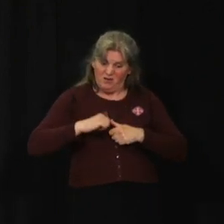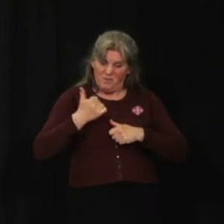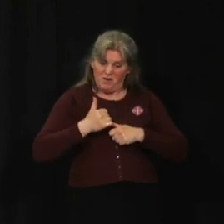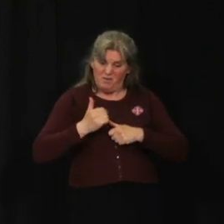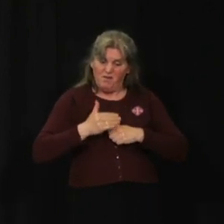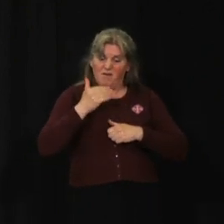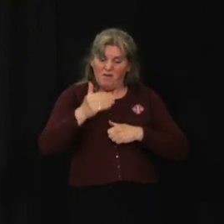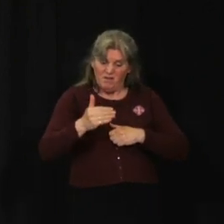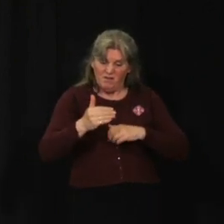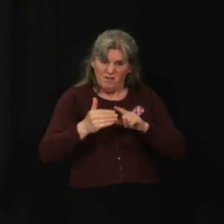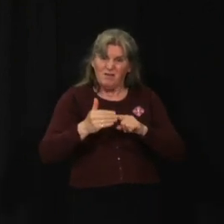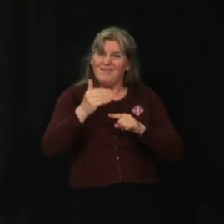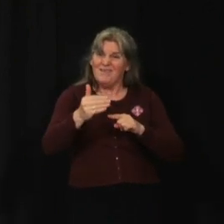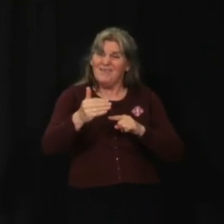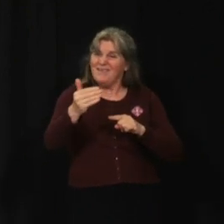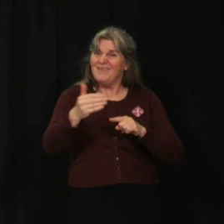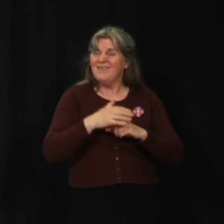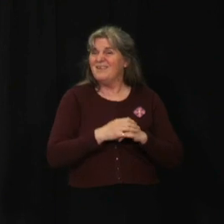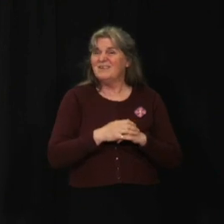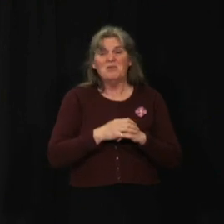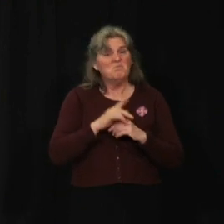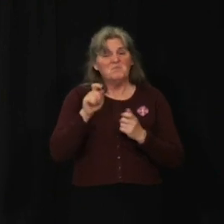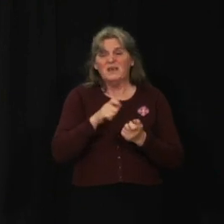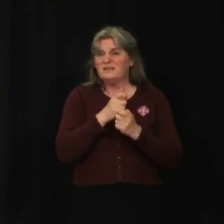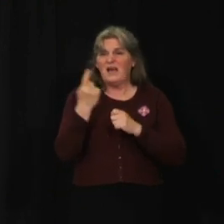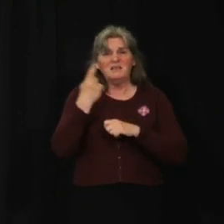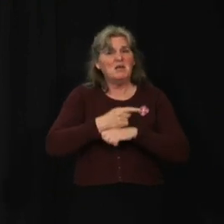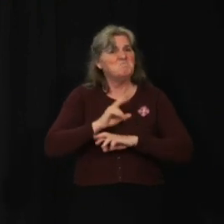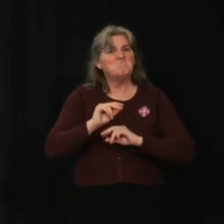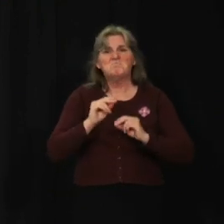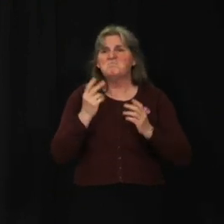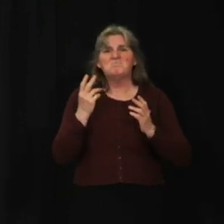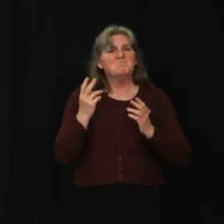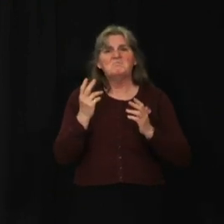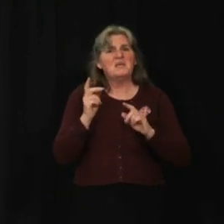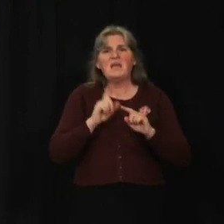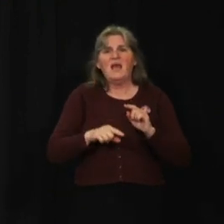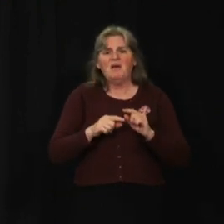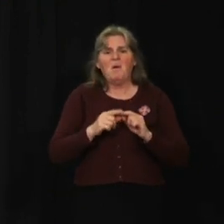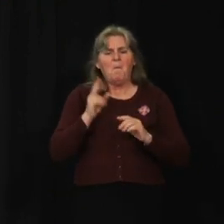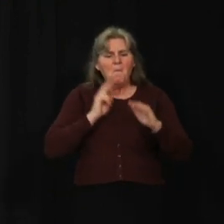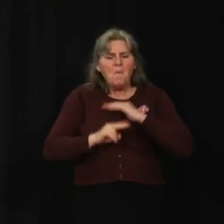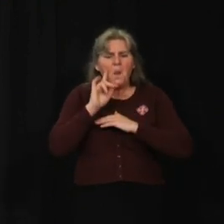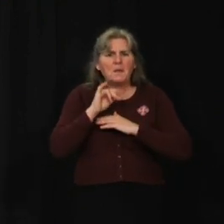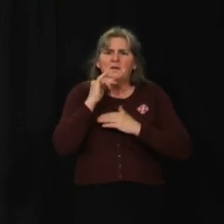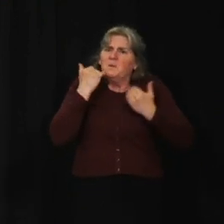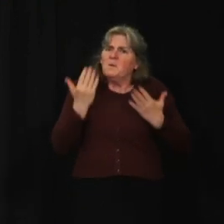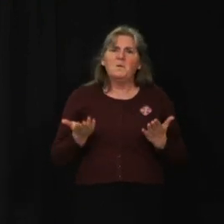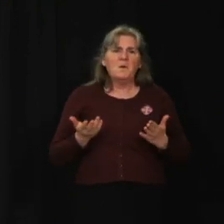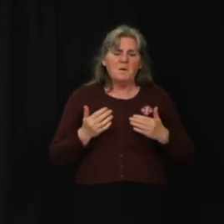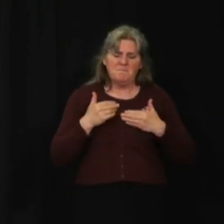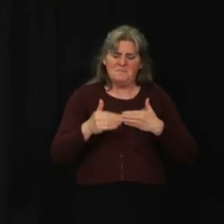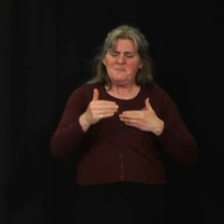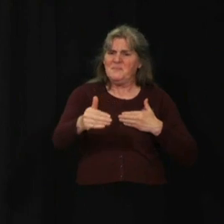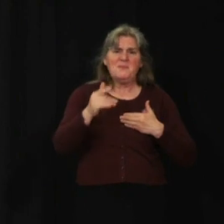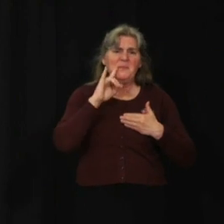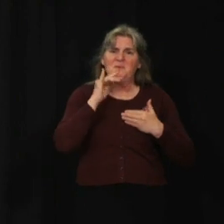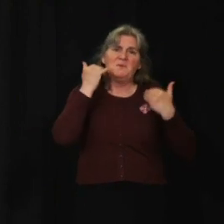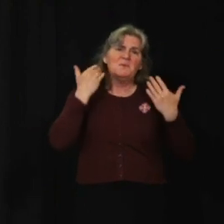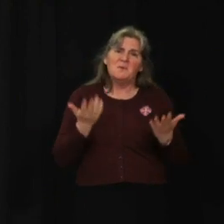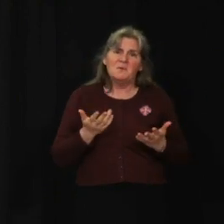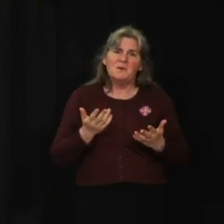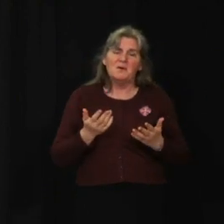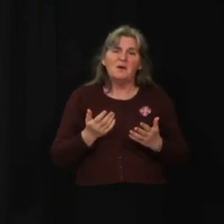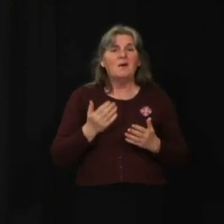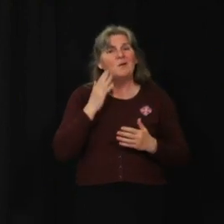So that's as hard of a deadline as we're given to give at this point, because again, we are doing, I believe